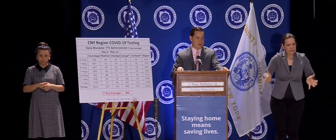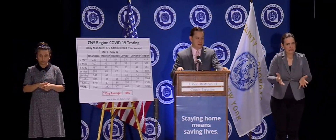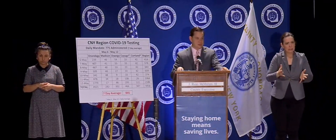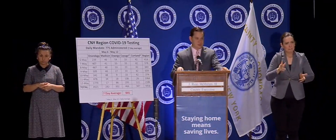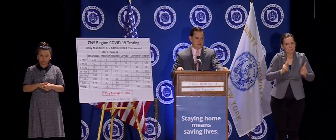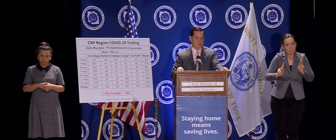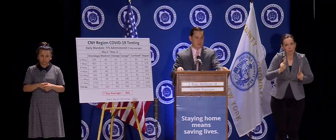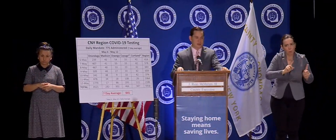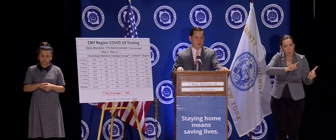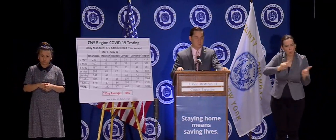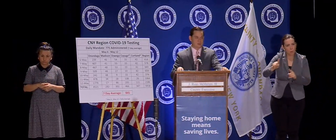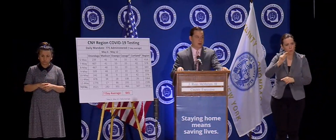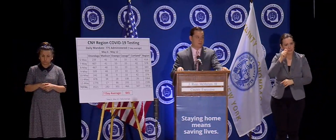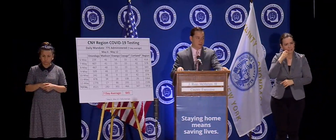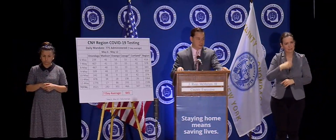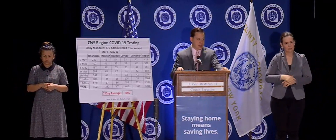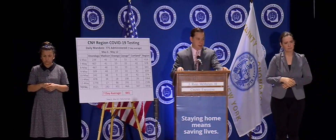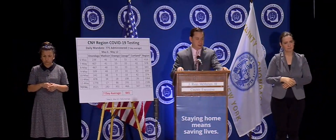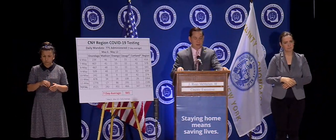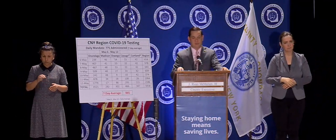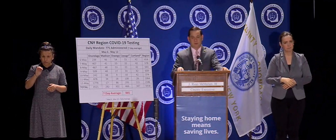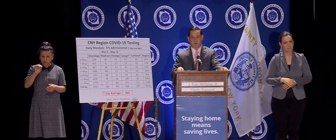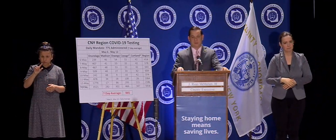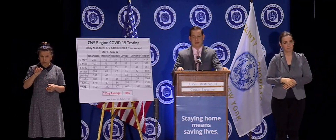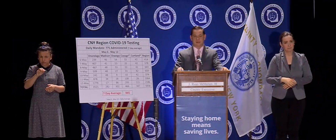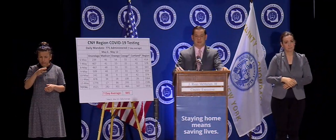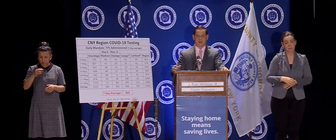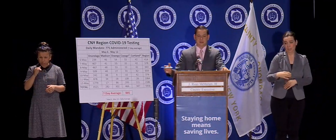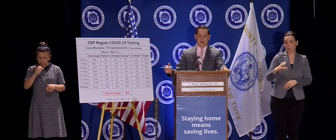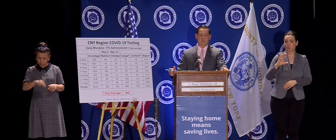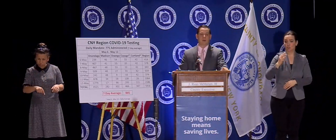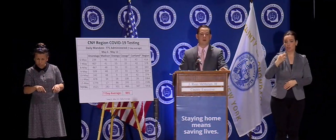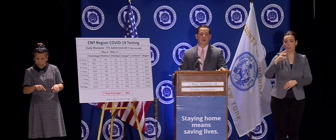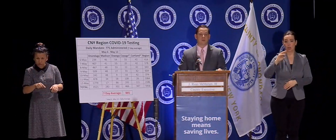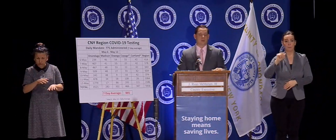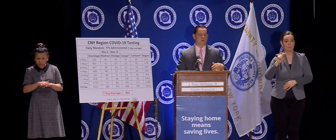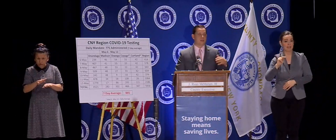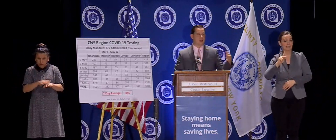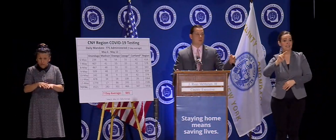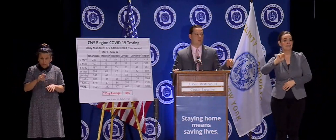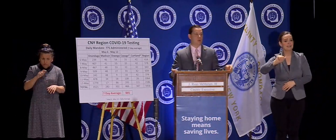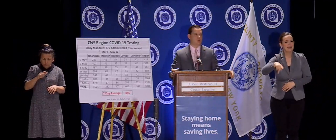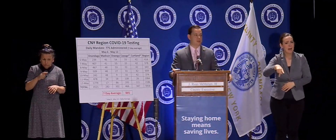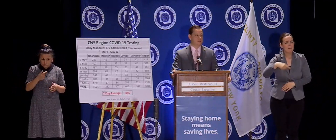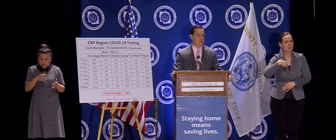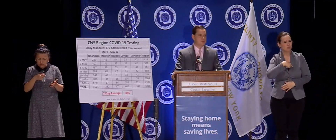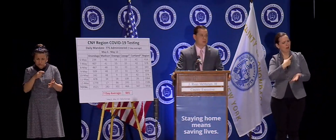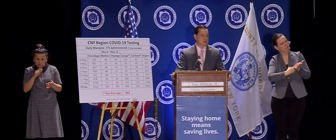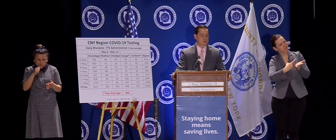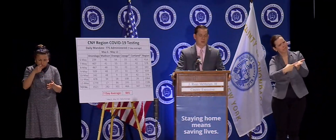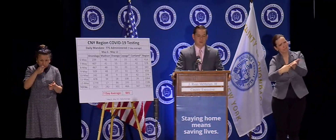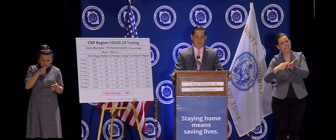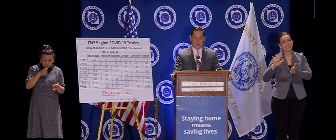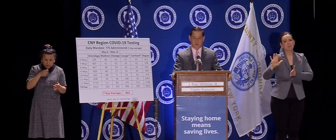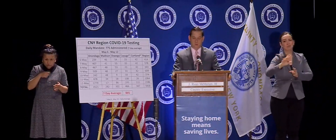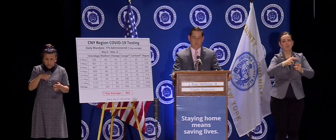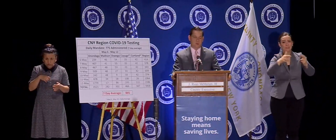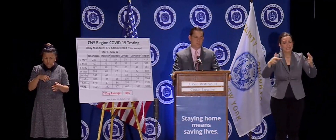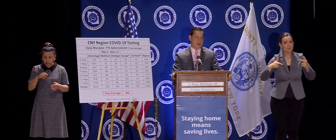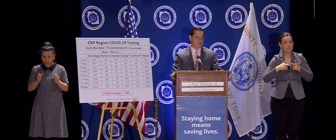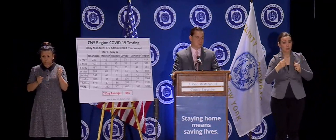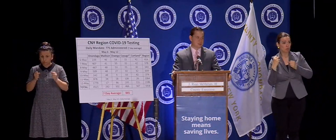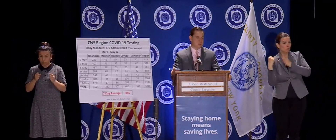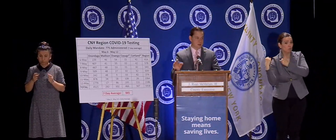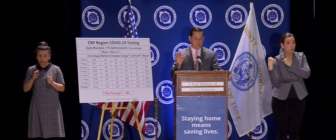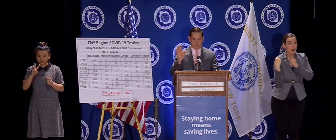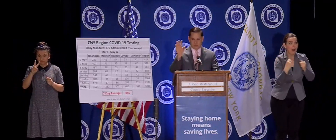Not a lot of cases in the southern towns, a lot of anxiety, haven't been able to test. Now they can, but maybe we take our mobile unit to the southern towns. We have